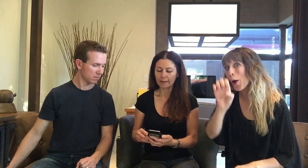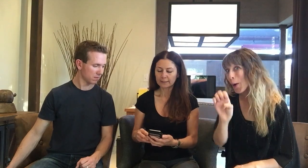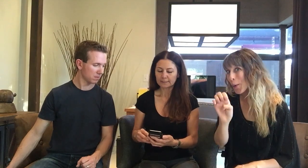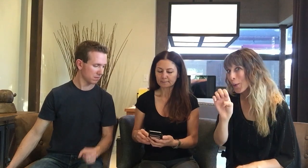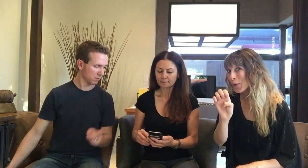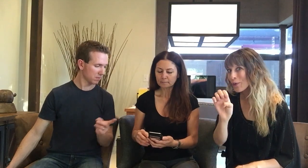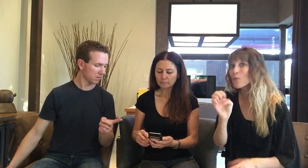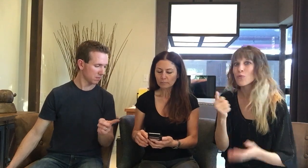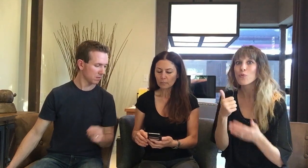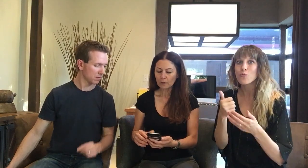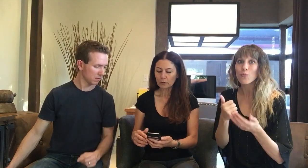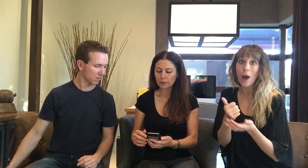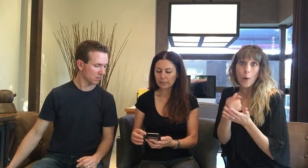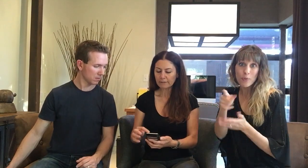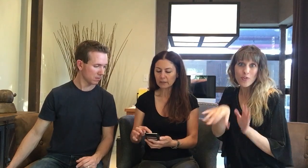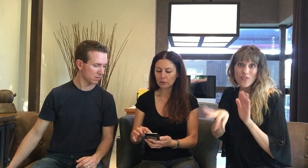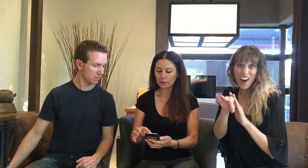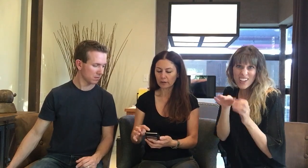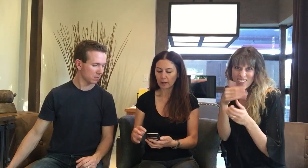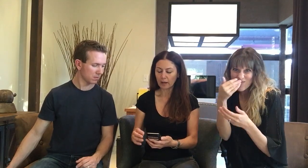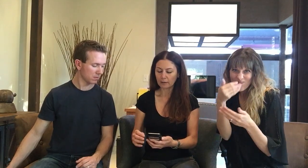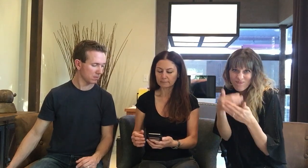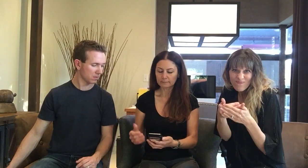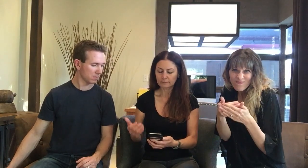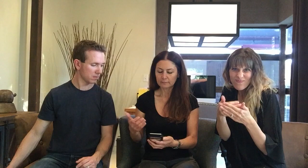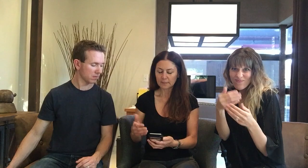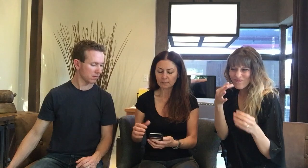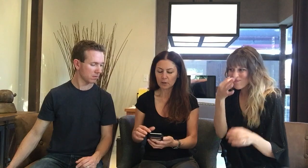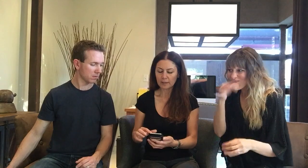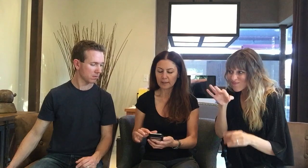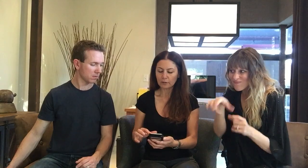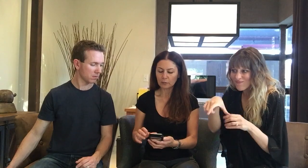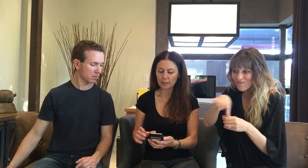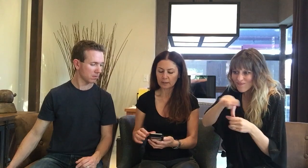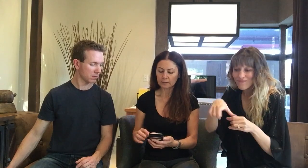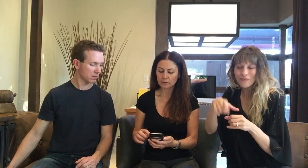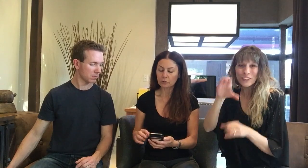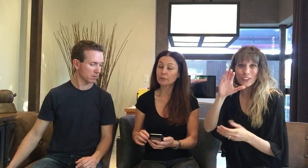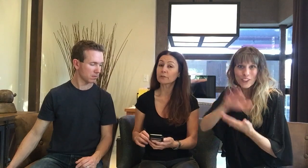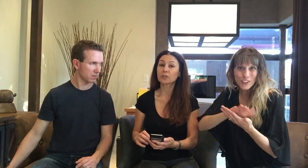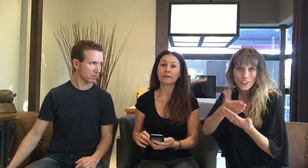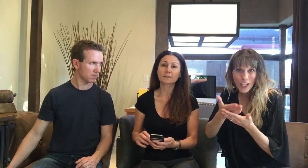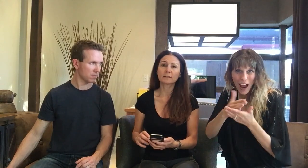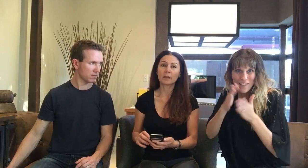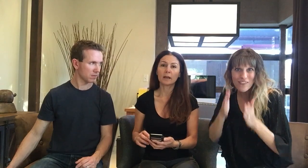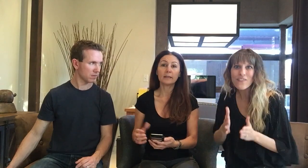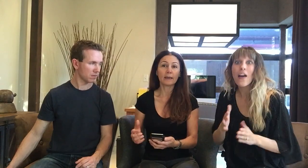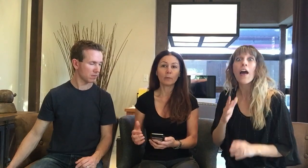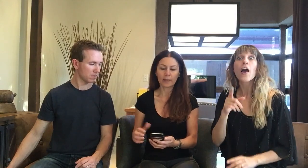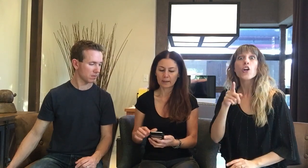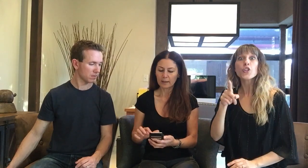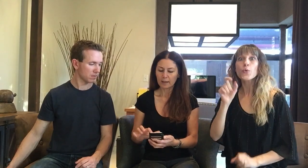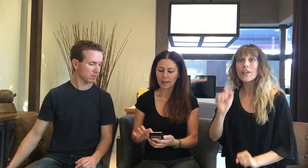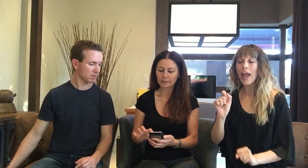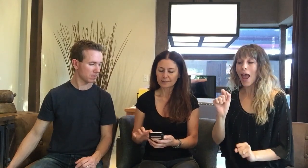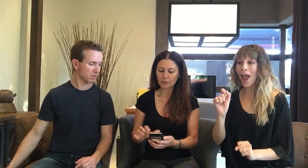And you're giving your zip code, and then you can search for chefs in that way and